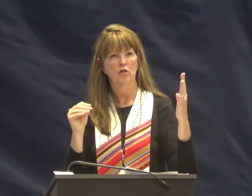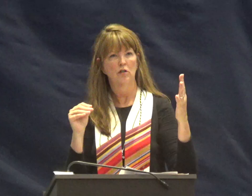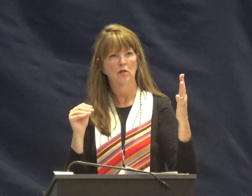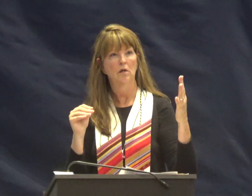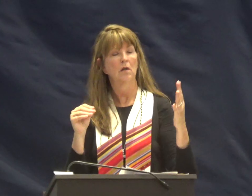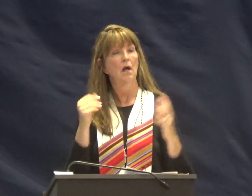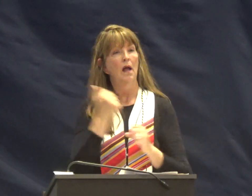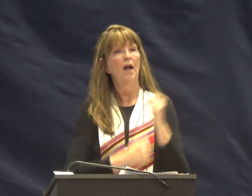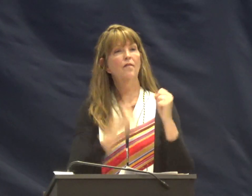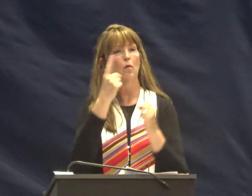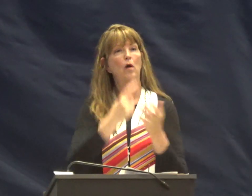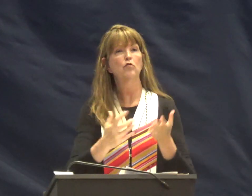in God's image,